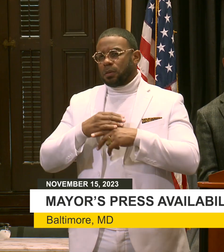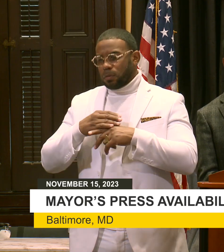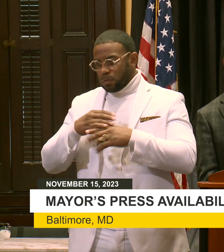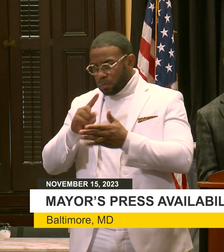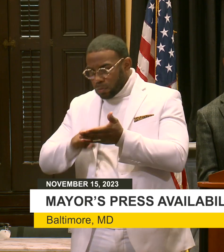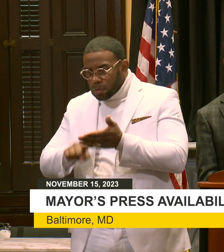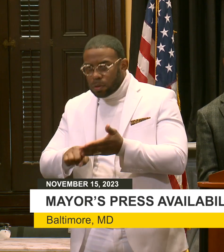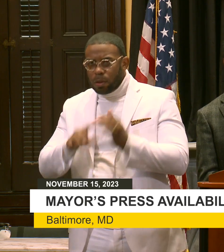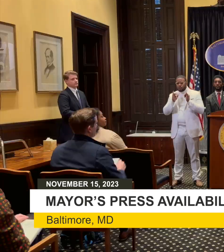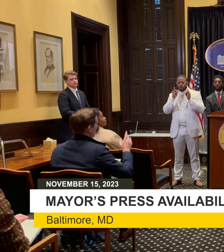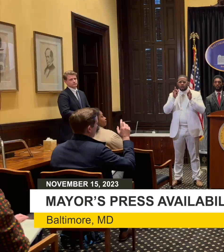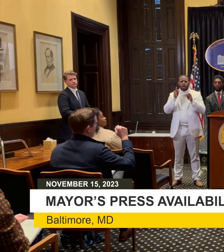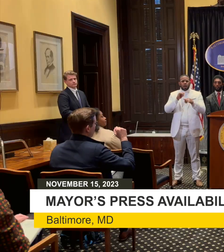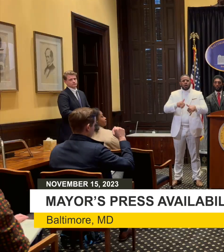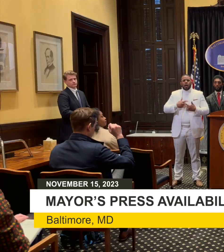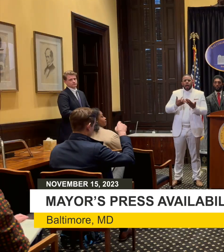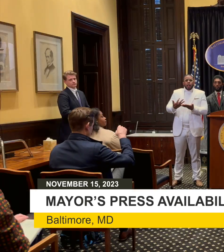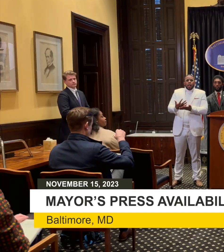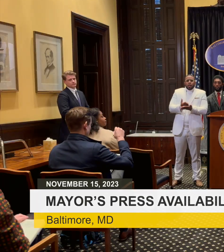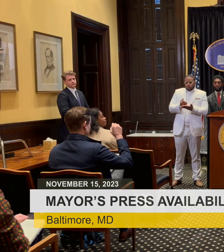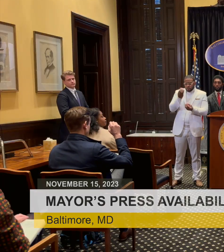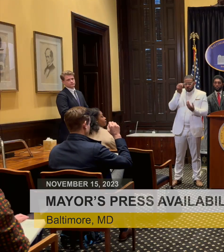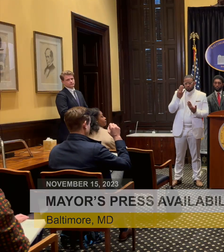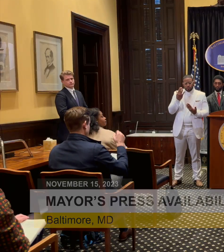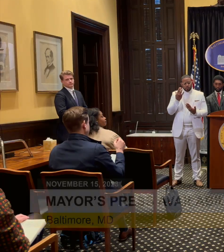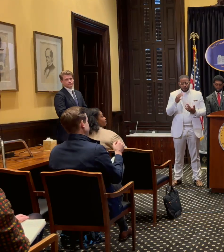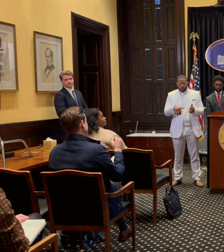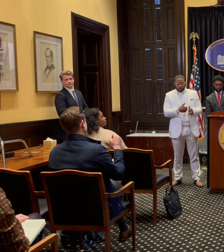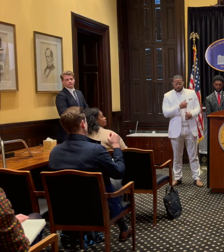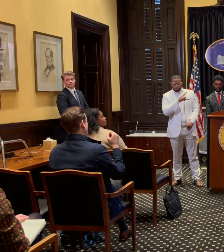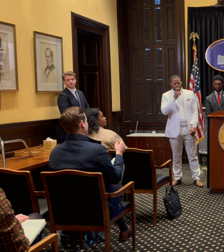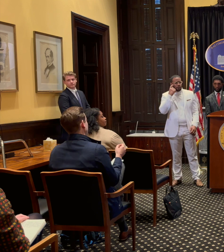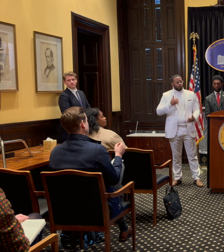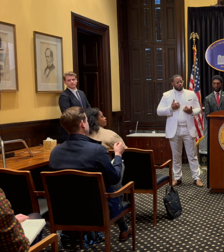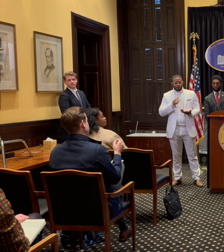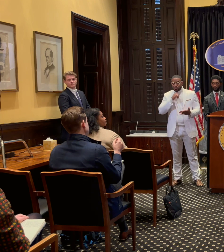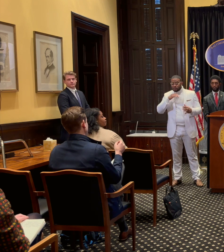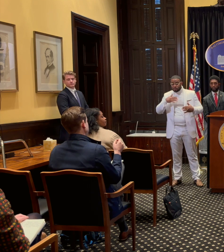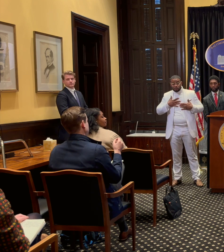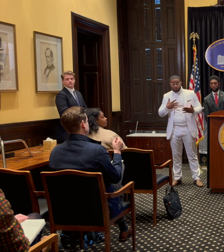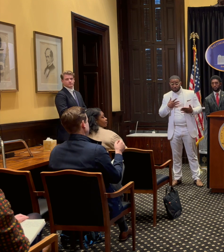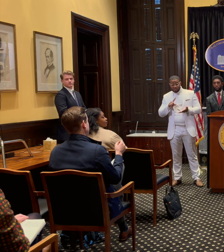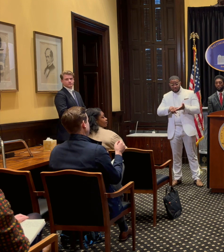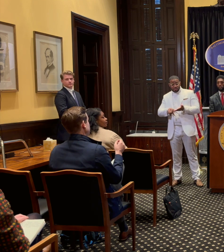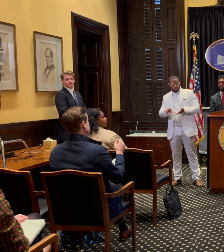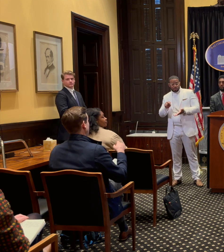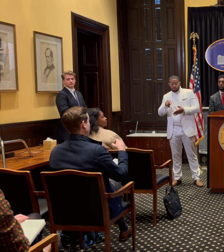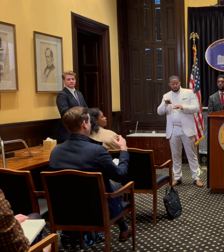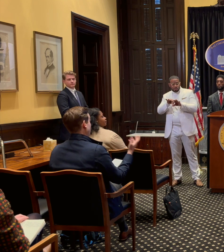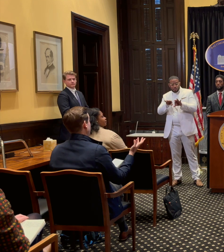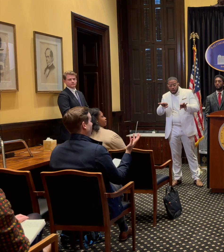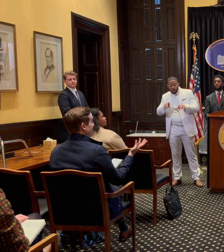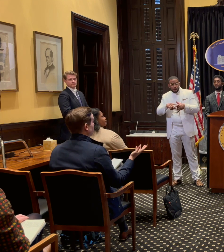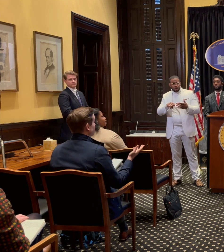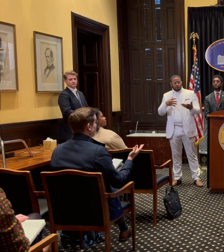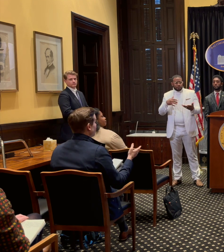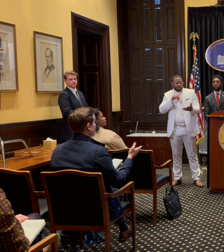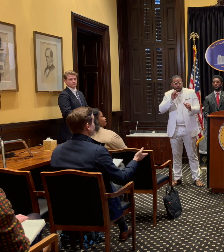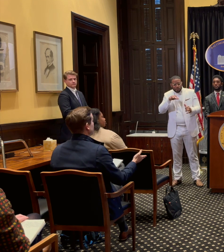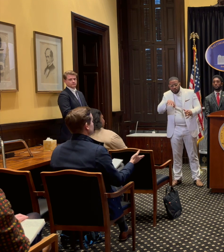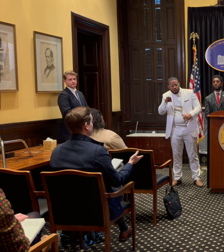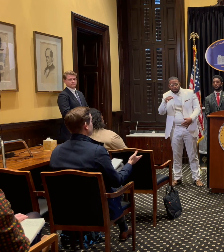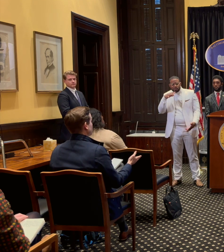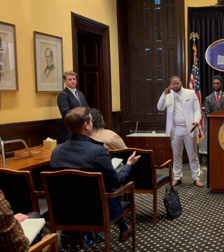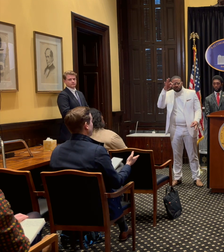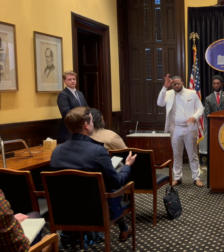for residents on how to collect that information. And just a quick follow-up. So for the residents who aren't willing to check their pipes or are unable to find